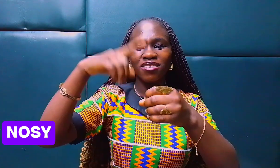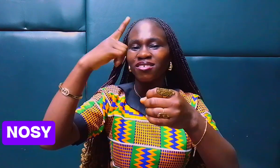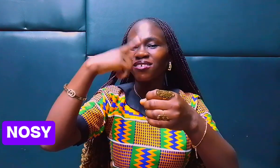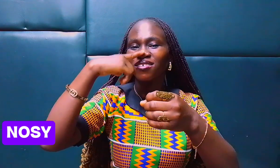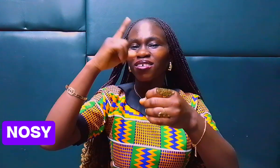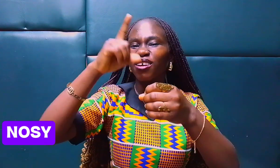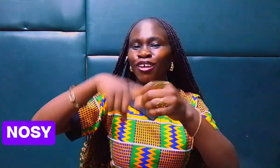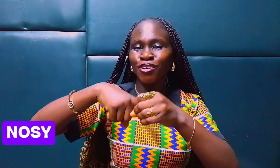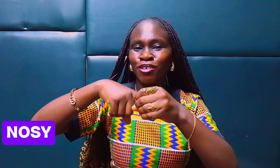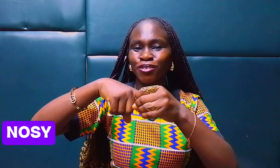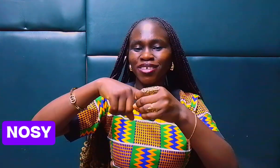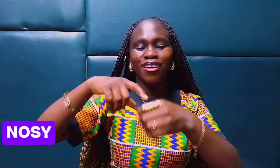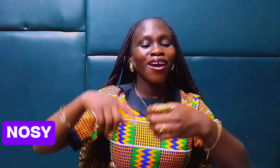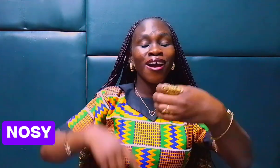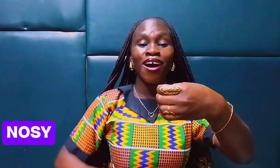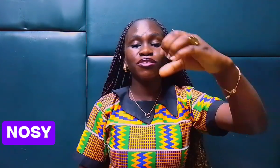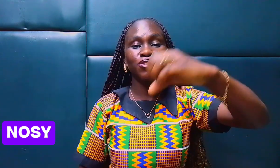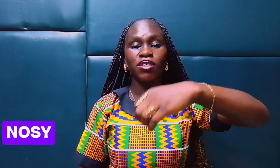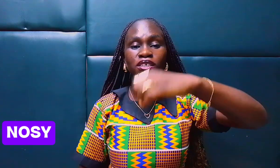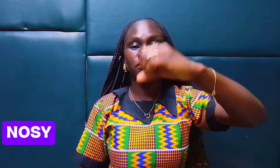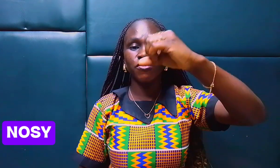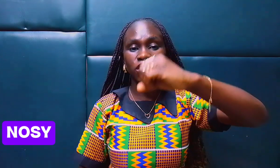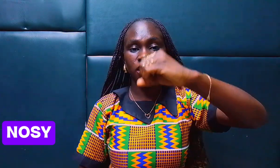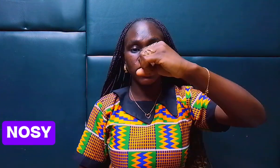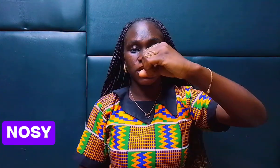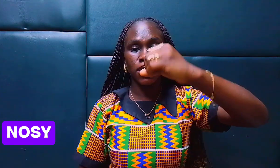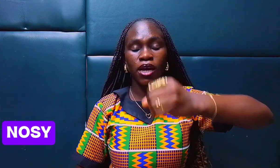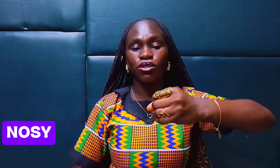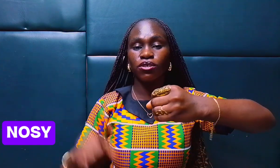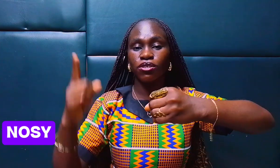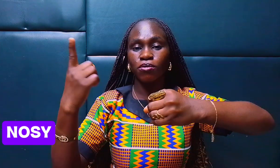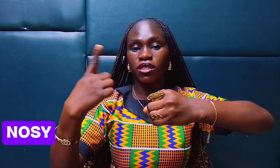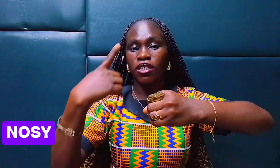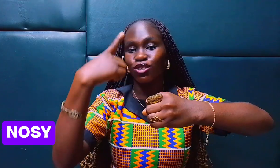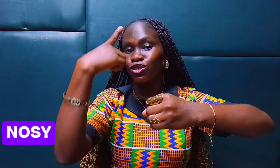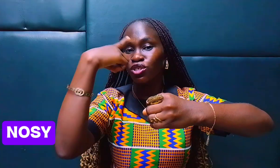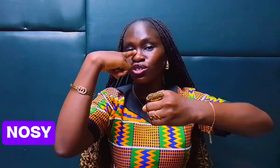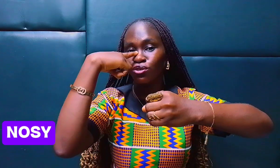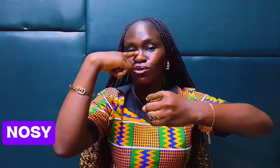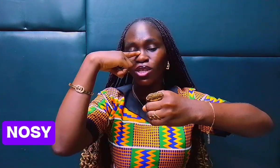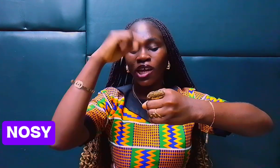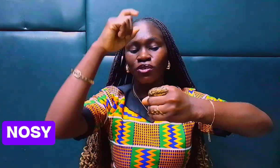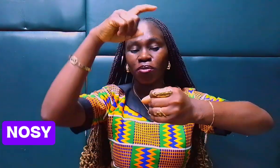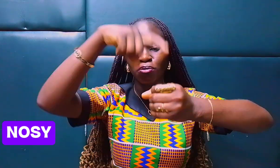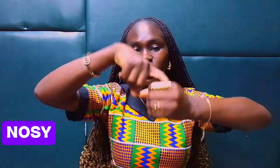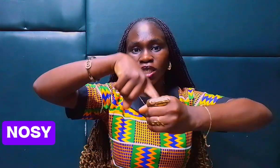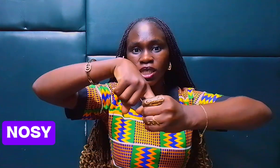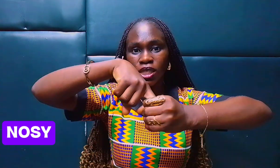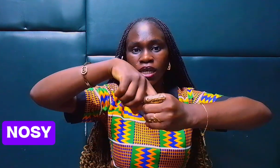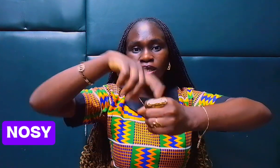Nosy, nosy. Have your non-dominant hand folded like this, and your dominant hand is touching your nose and you're putting it